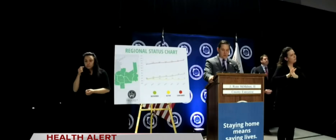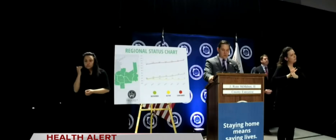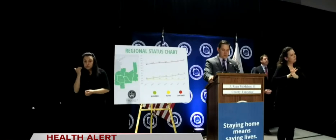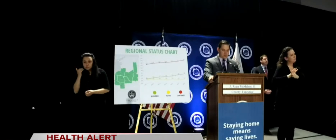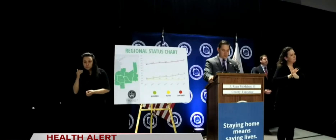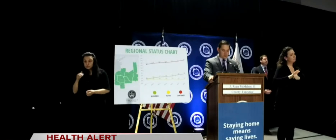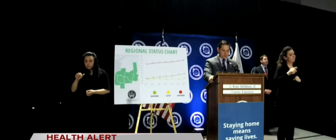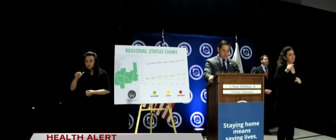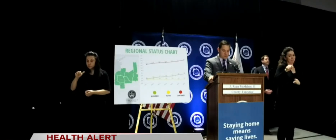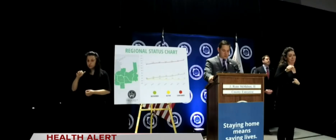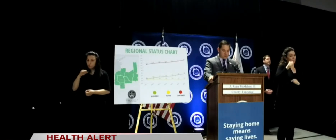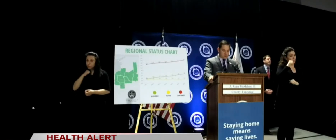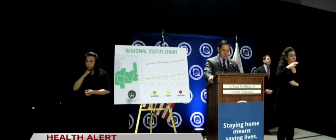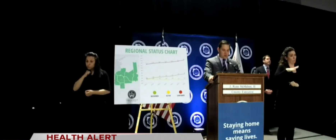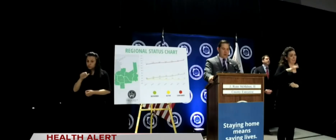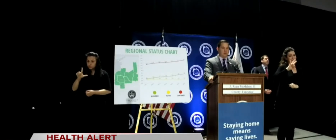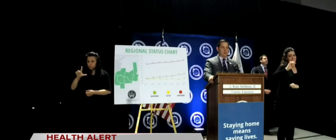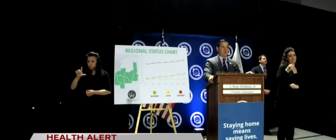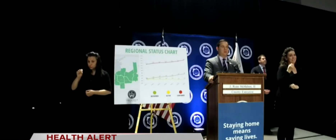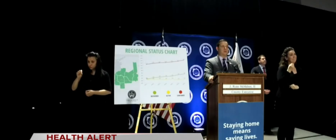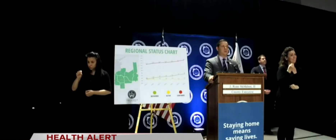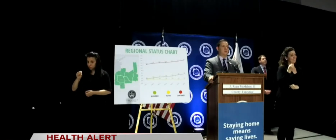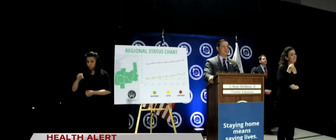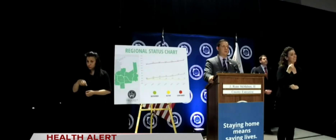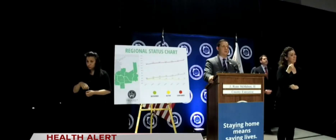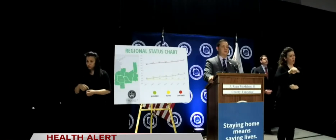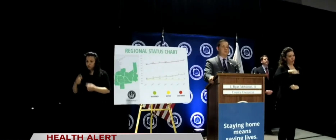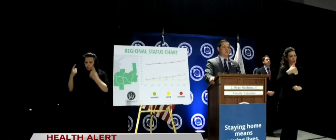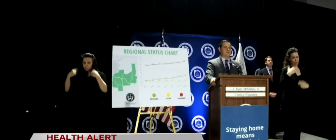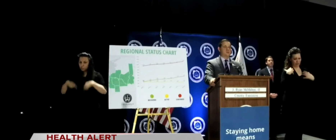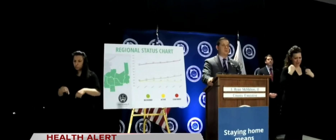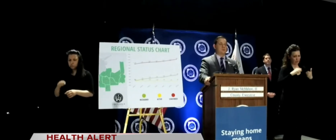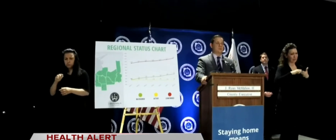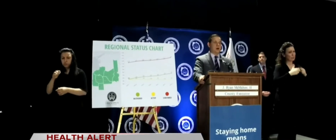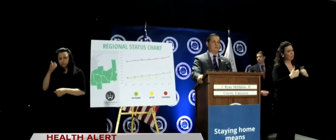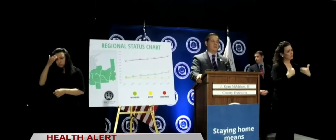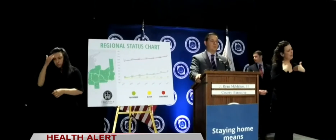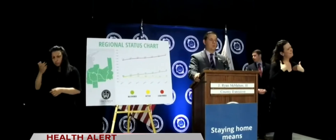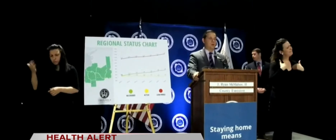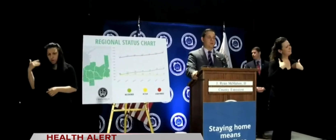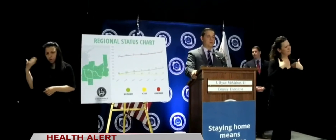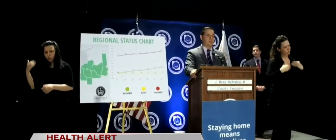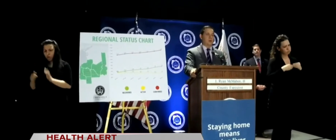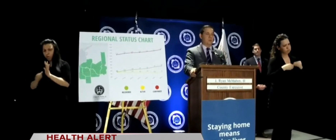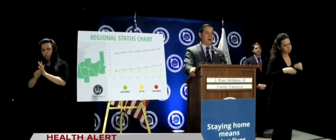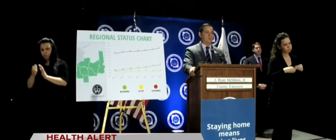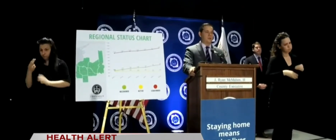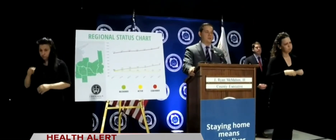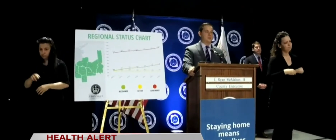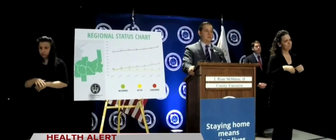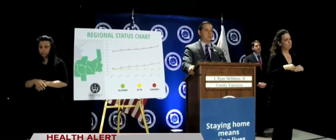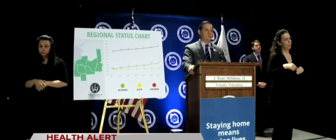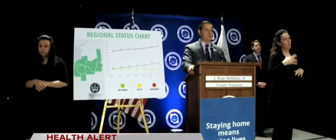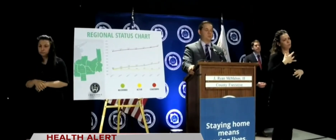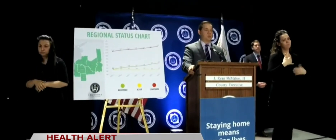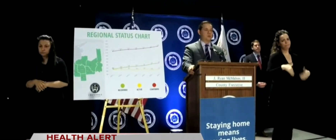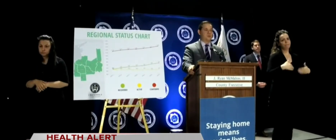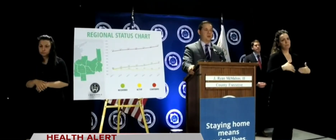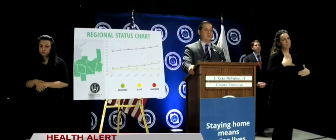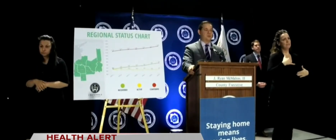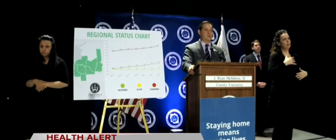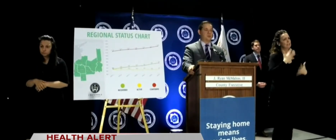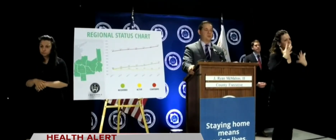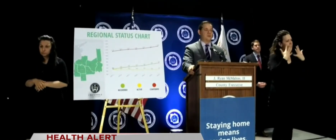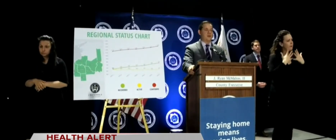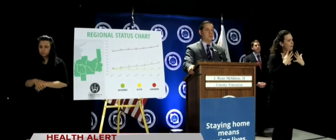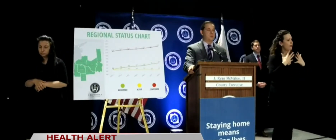underlying health conditions. Again, this is just too tough when you think about this and you put yourself